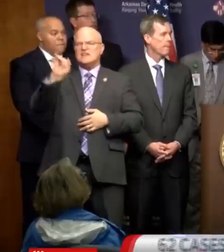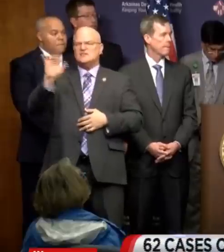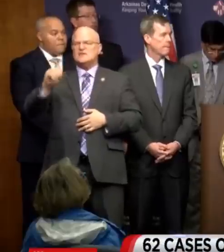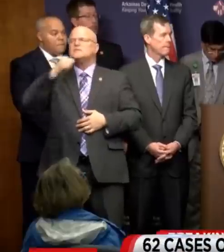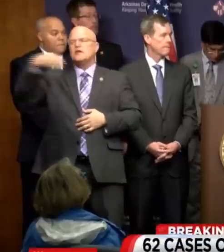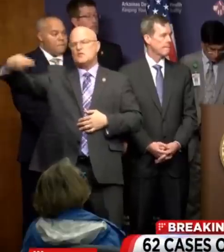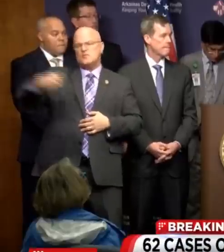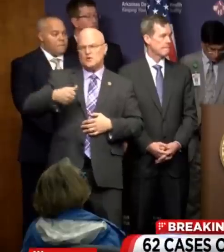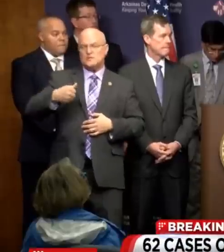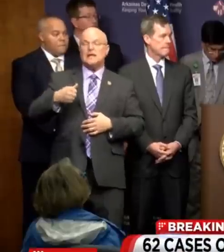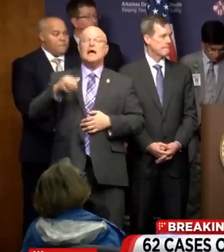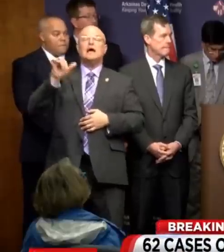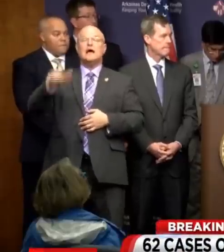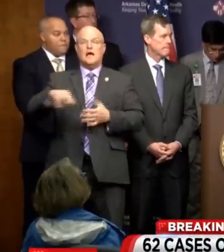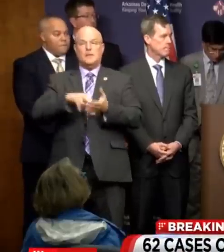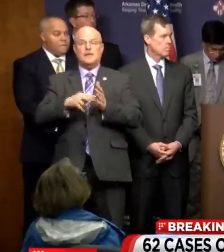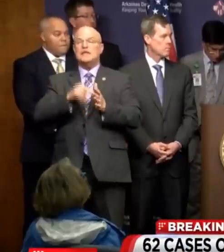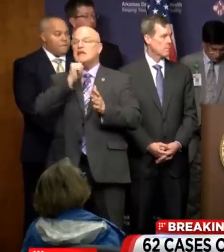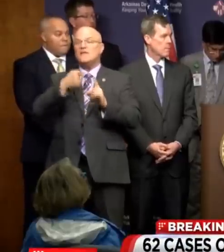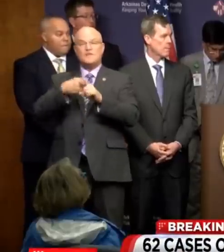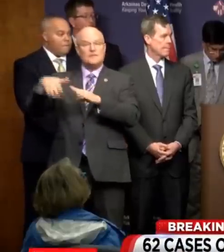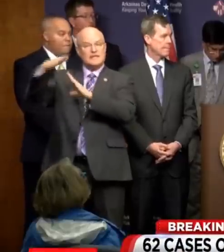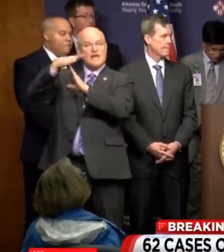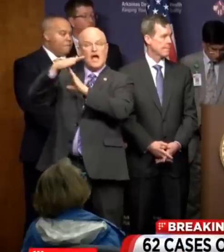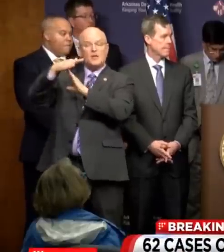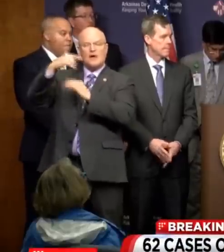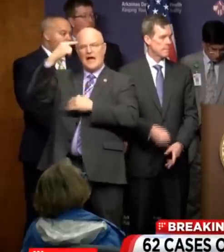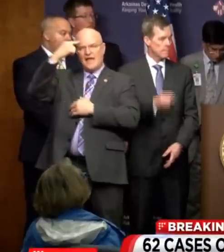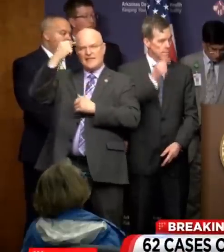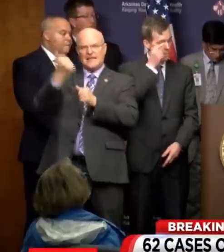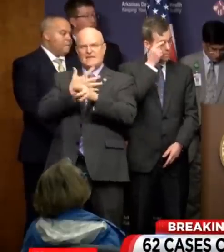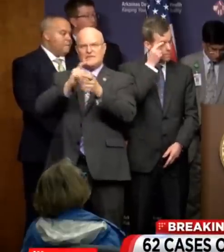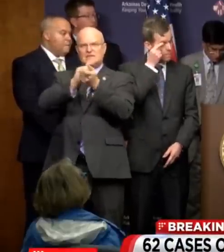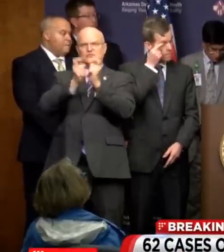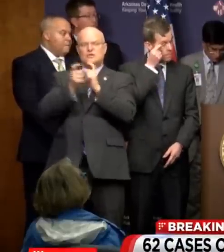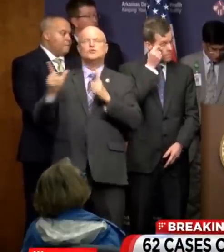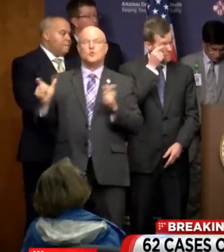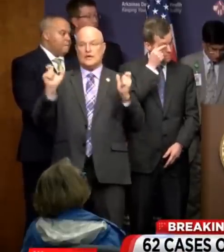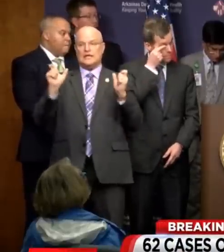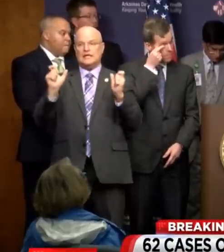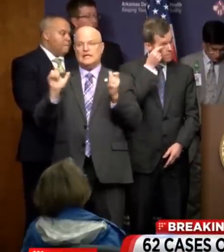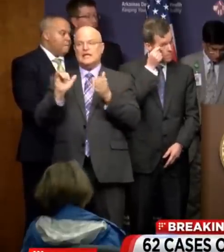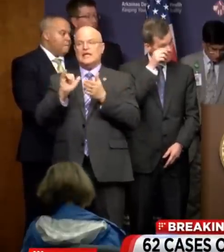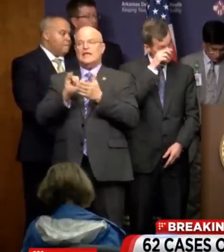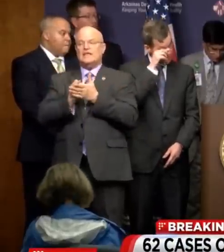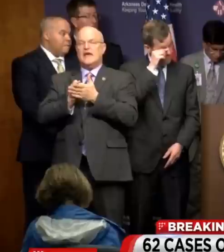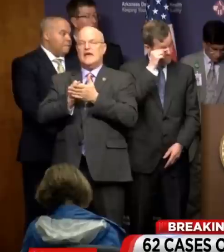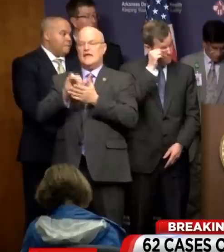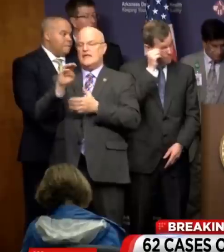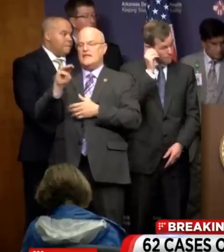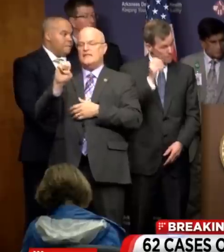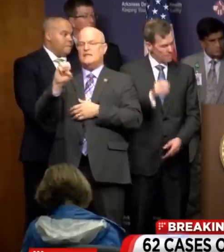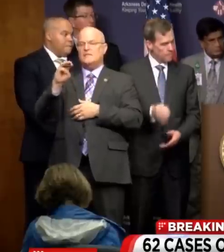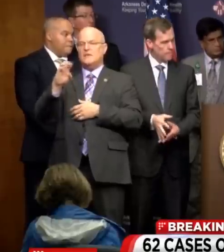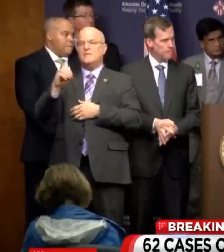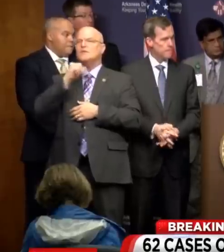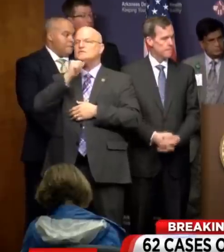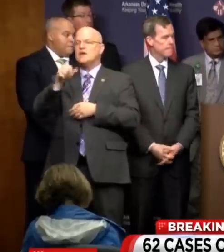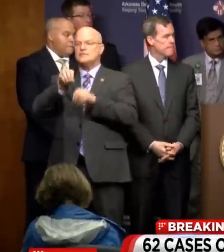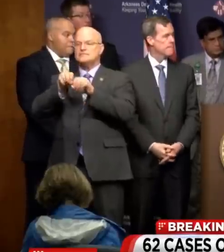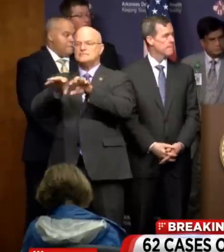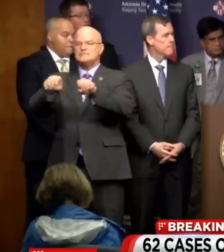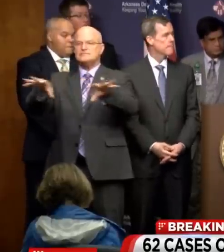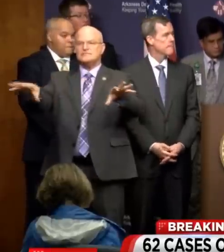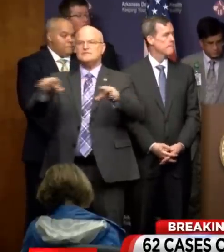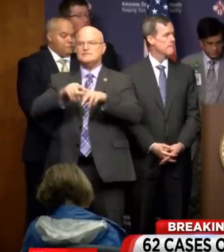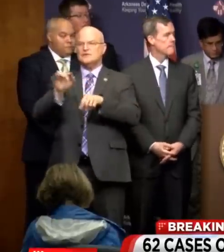said. And I think what that is not coming from the top. I think it's just everything's changed so quickly that the memo hasn't gotten down to all the